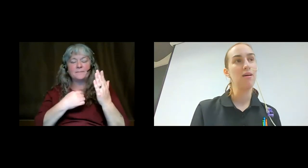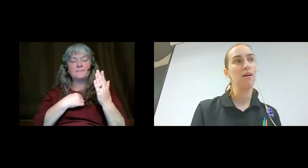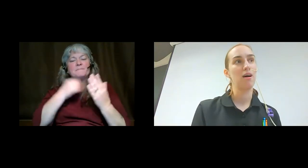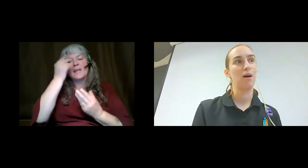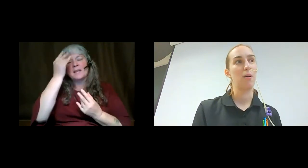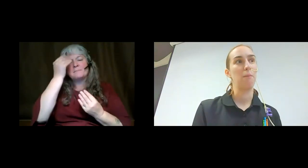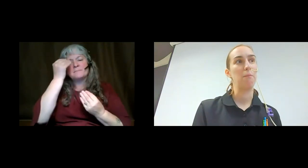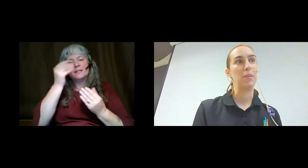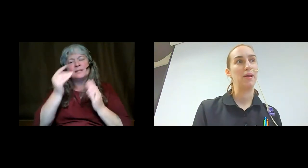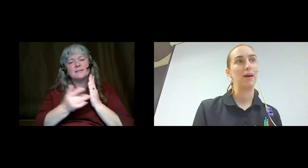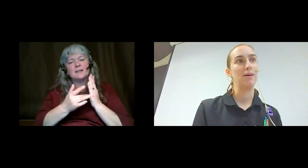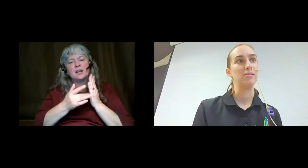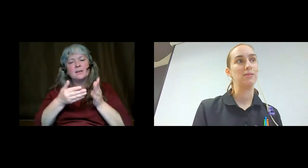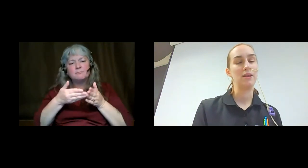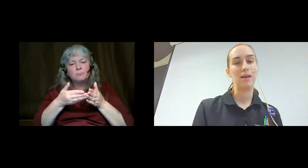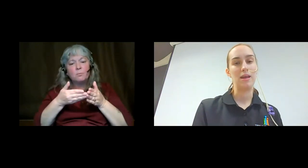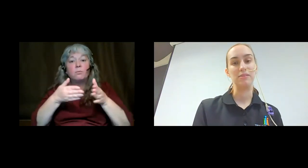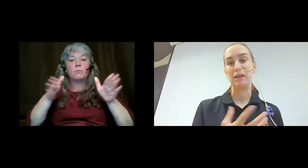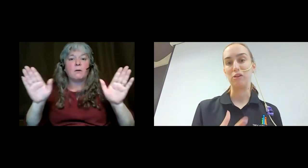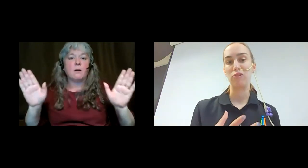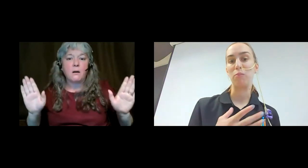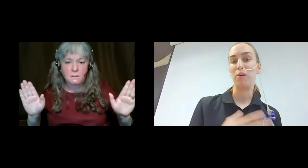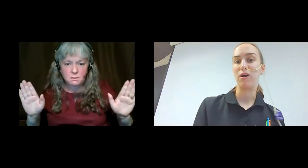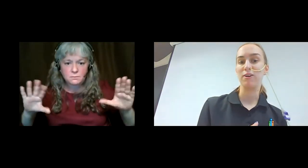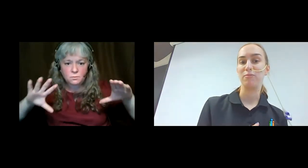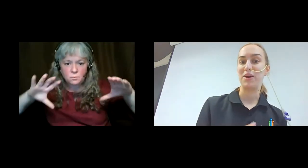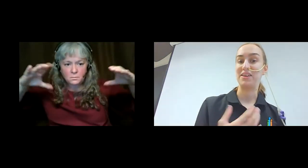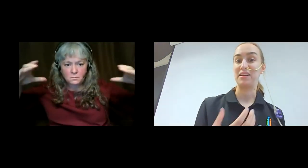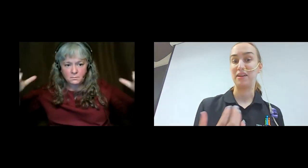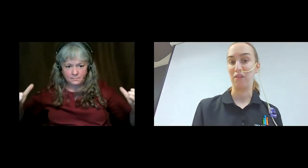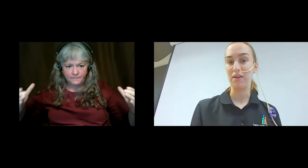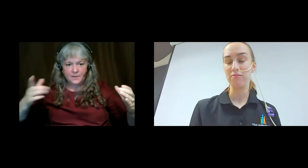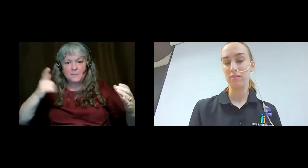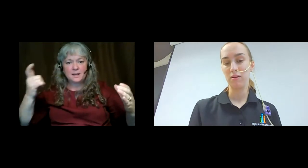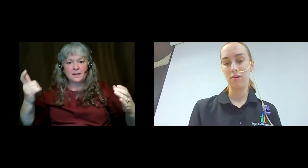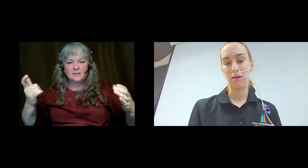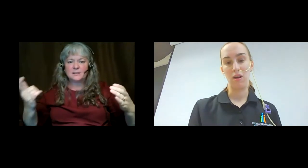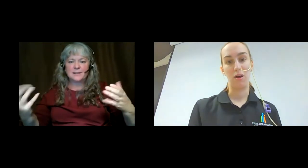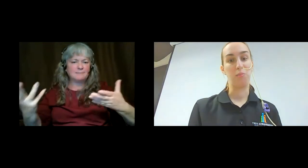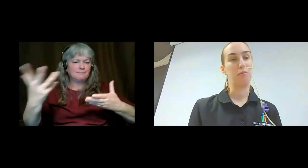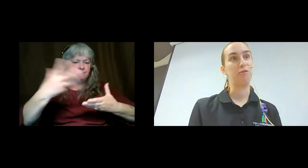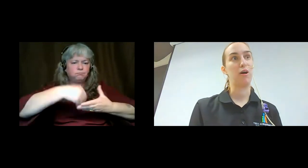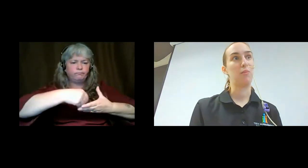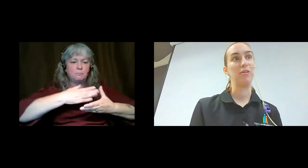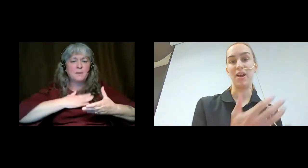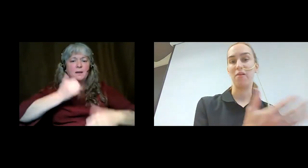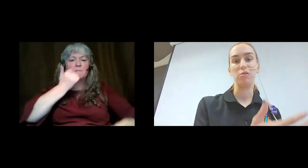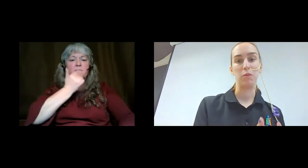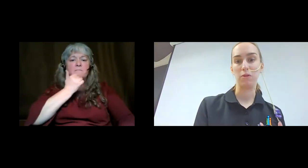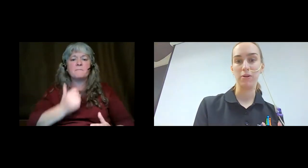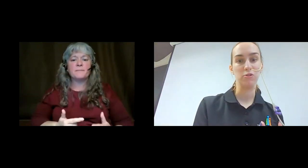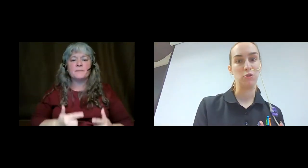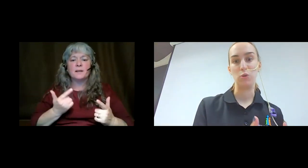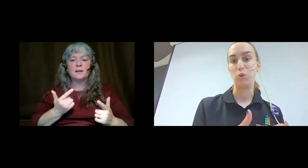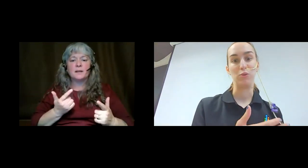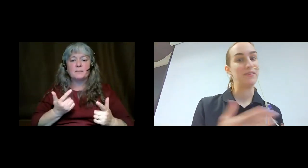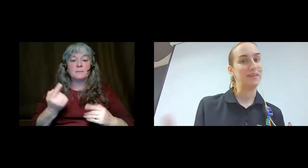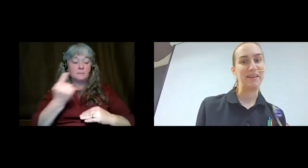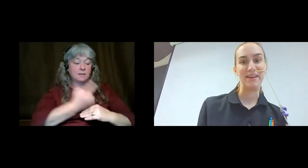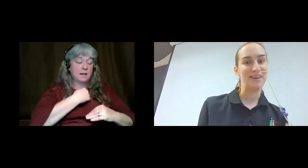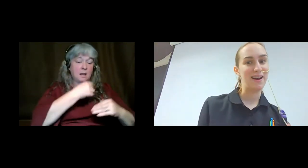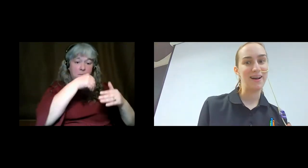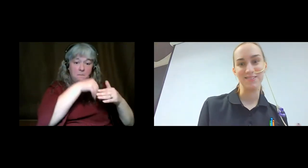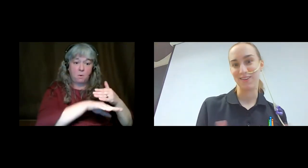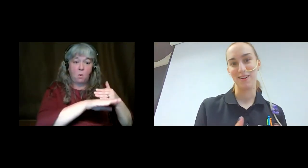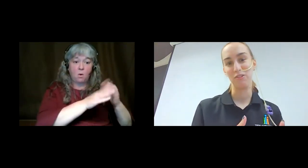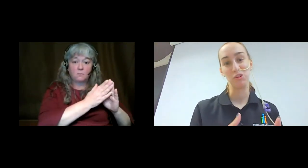broadly because it's an integral part of my day-to-day life. From the day I was born to the day